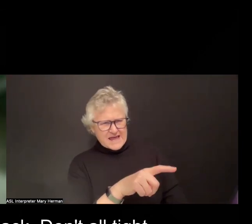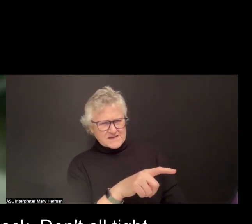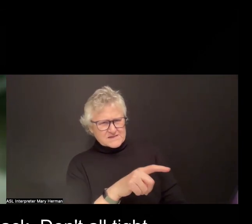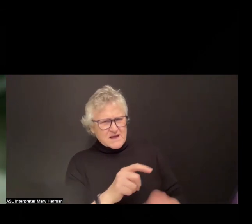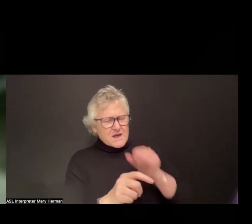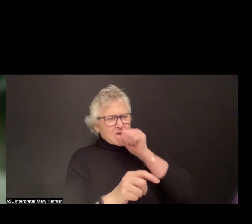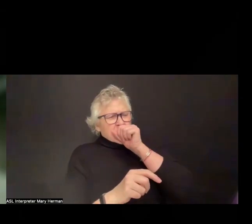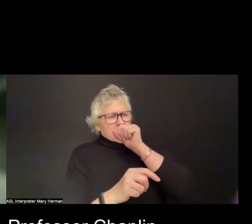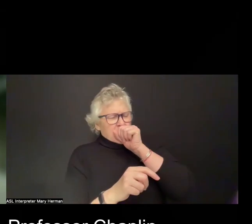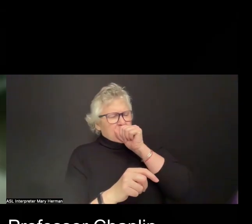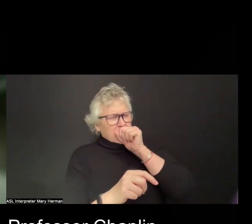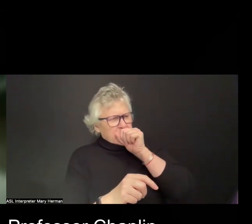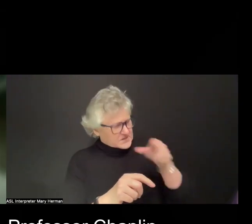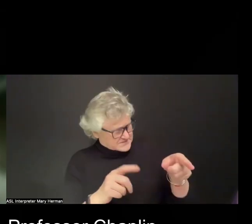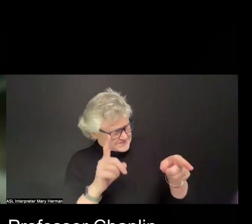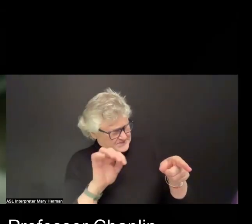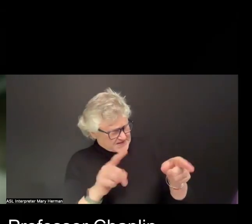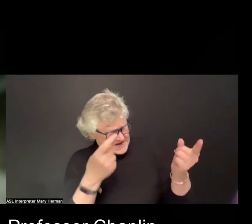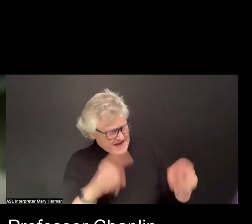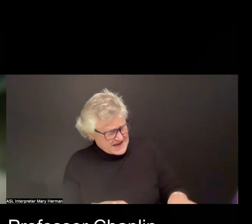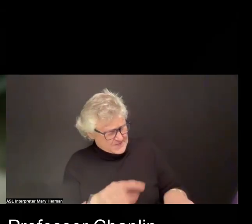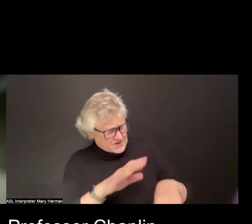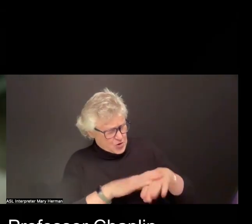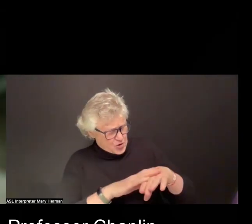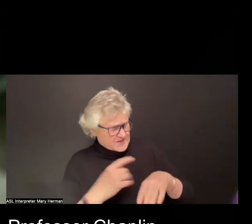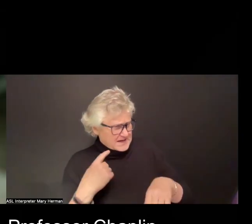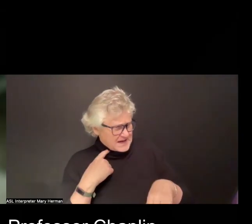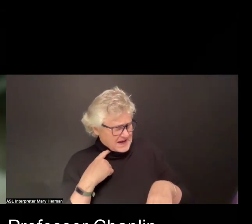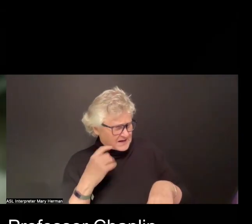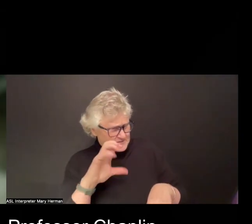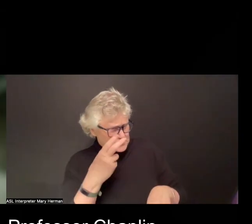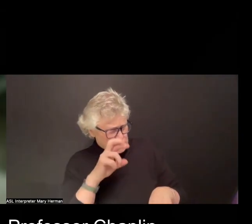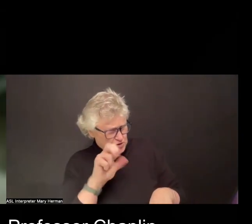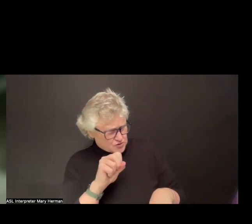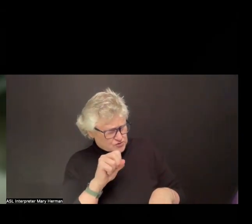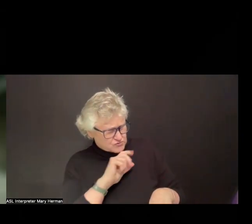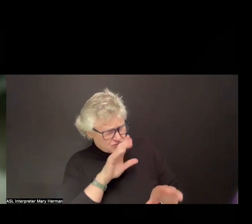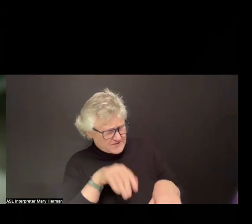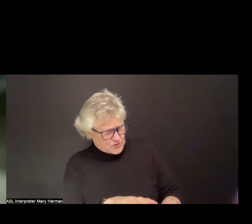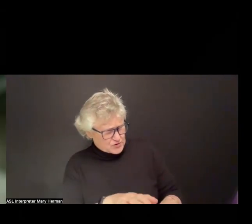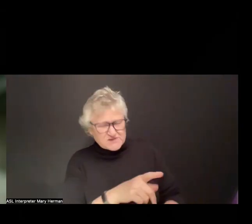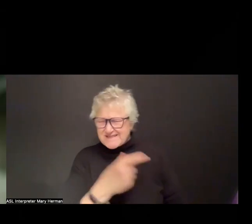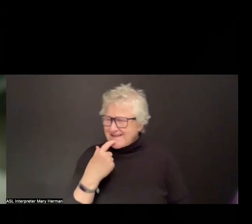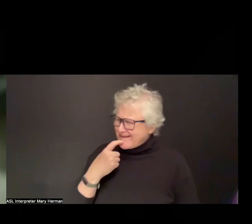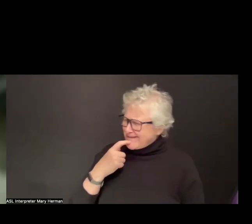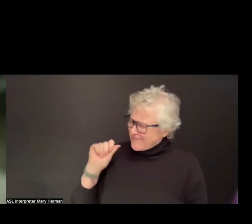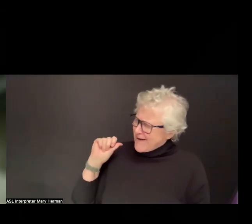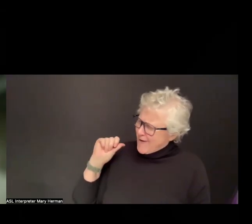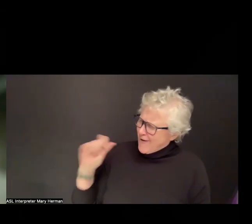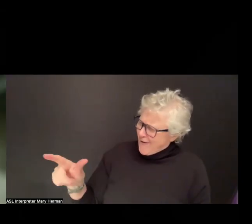on the Neck? I was like, dang it, Professor Chaplin, that doesn't help. Okay.